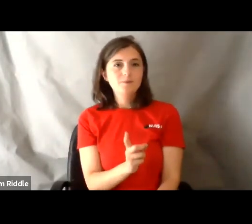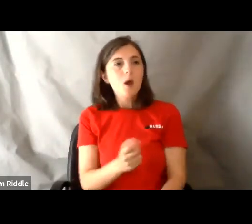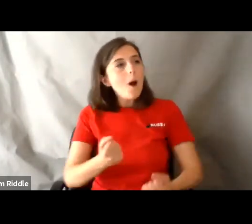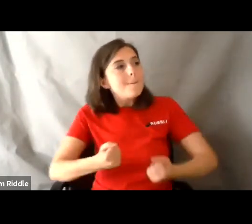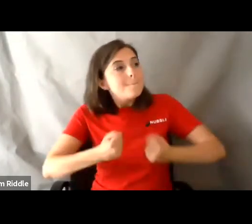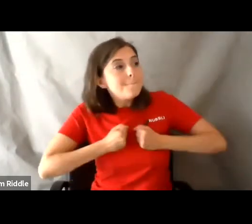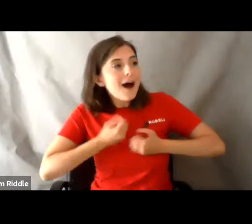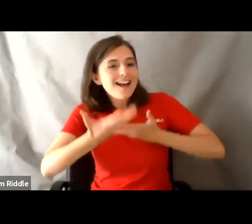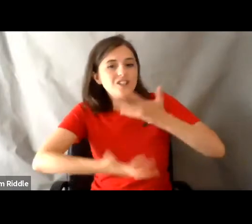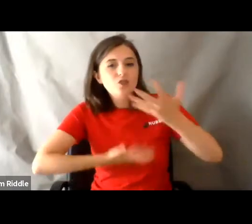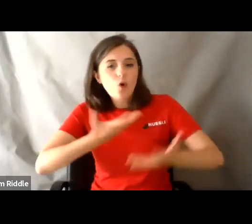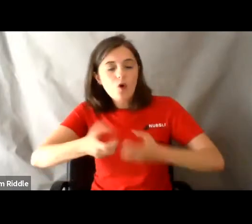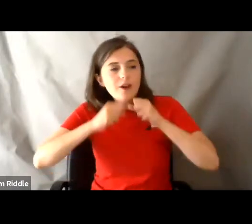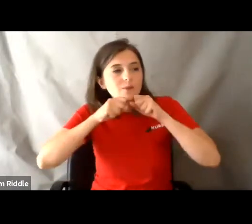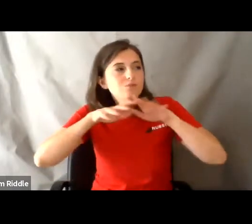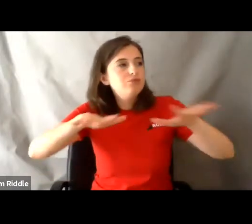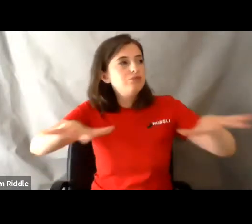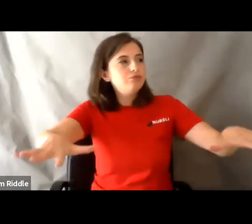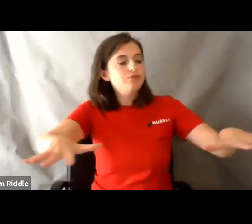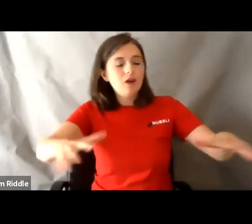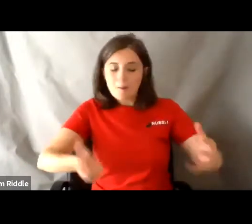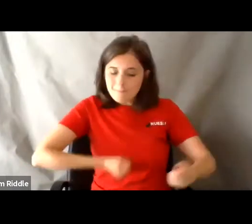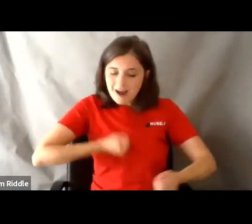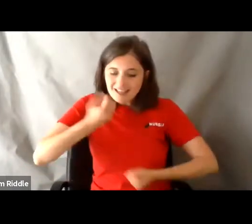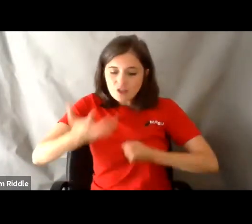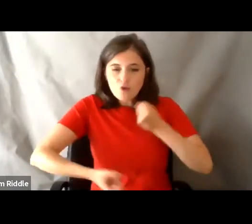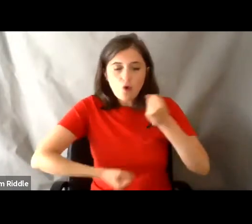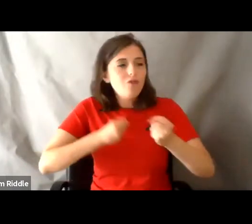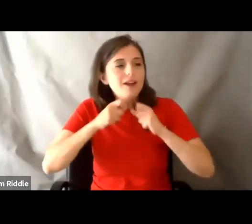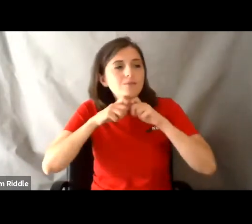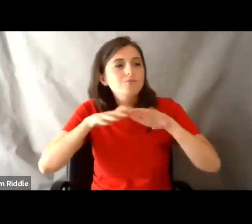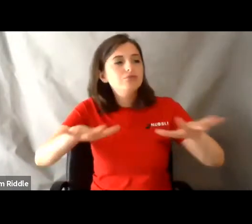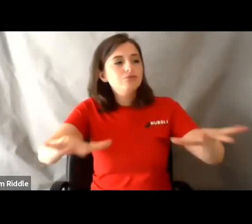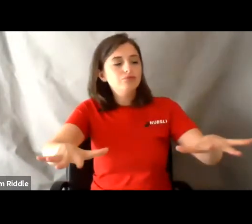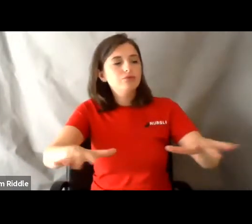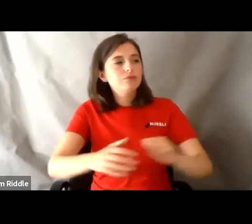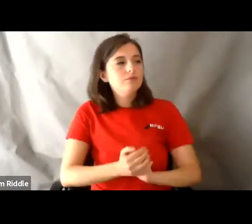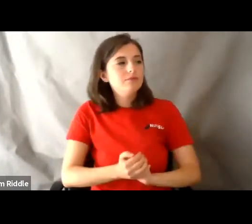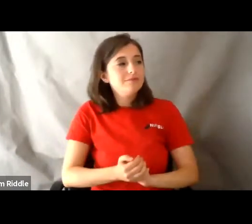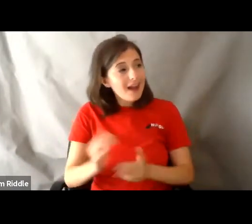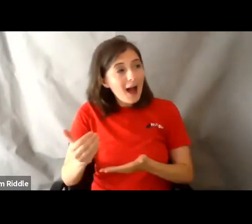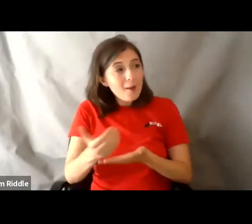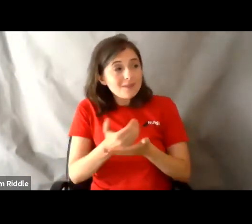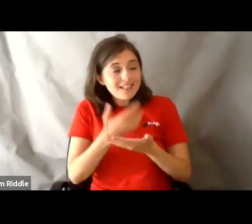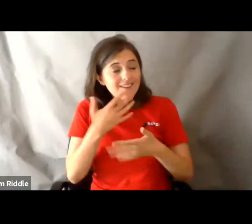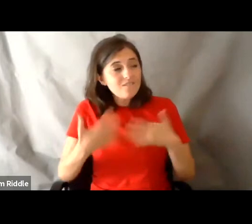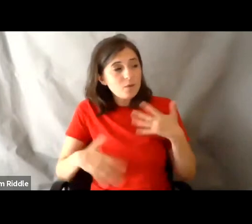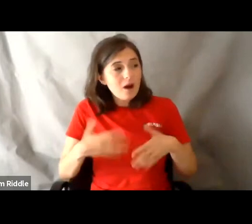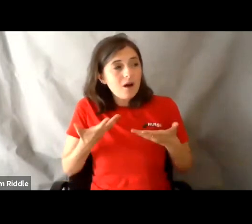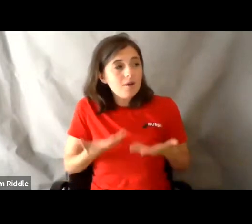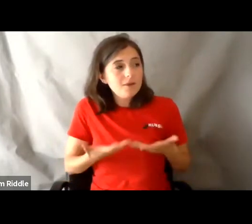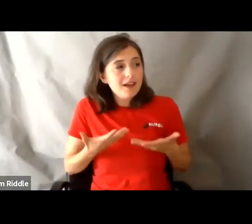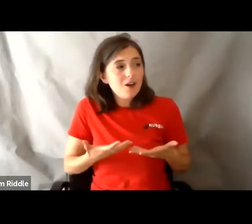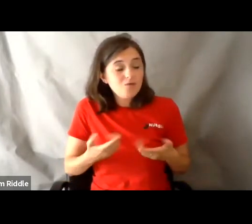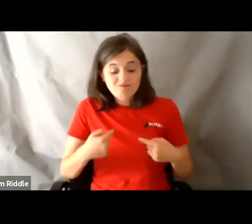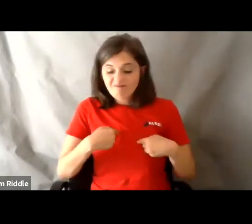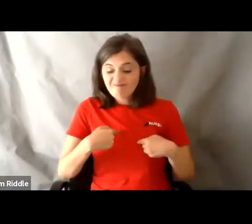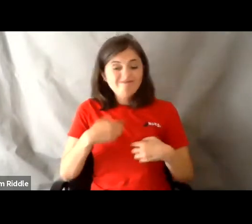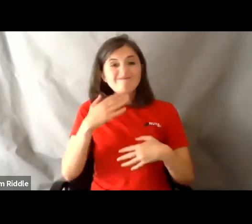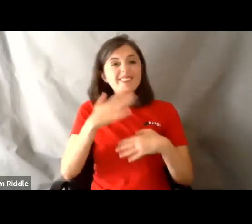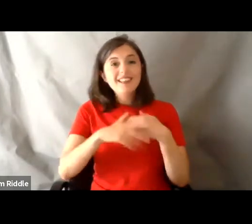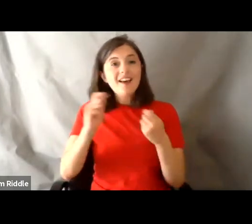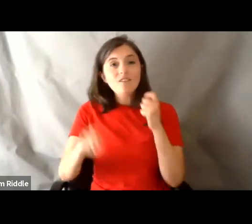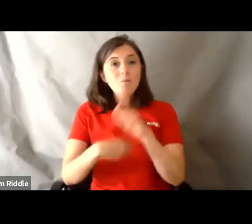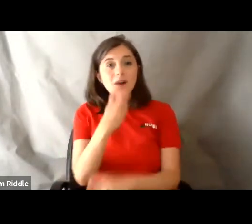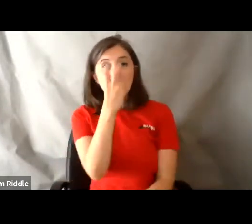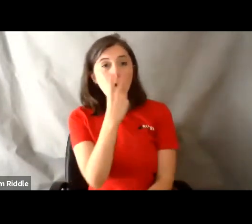story out there and get my story told. I am safe from harm now. I will never grow